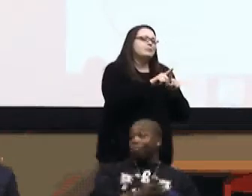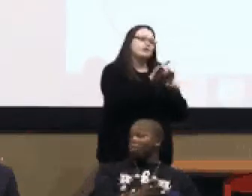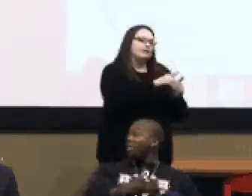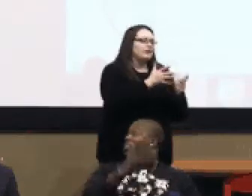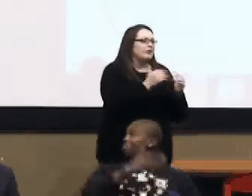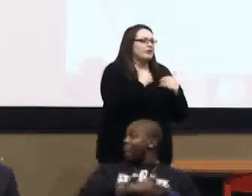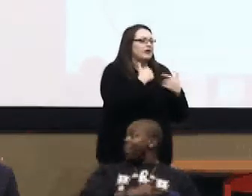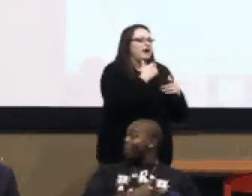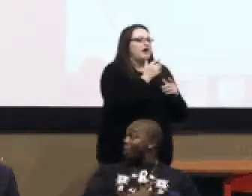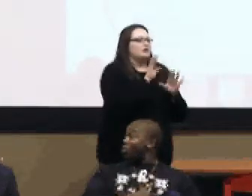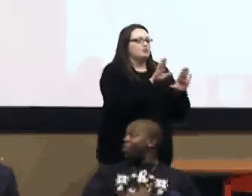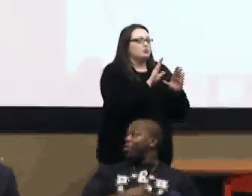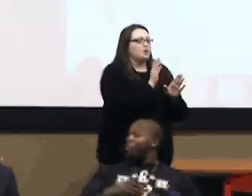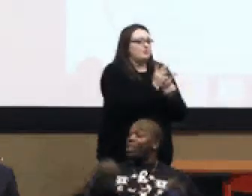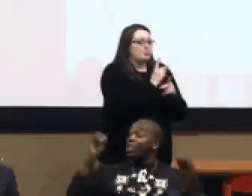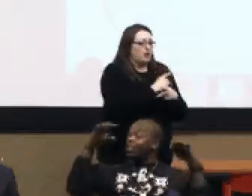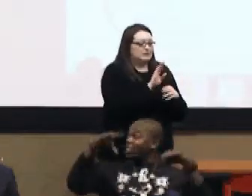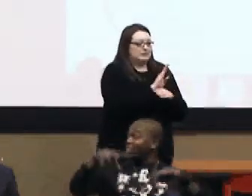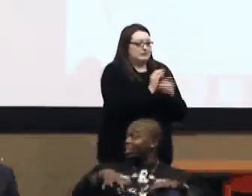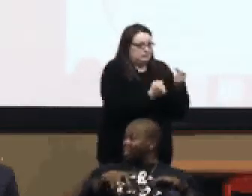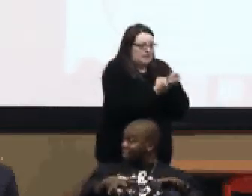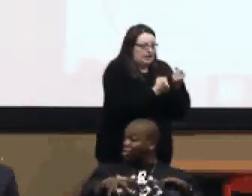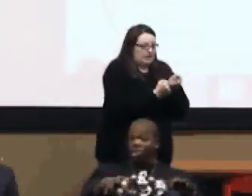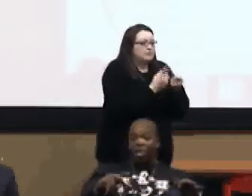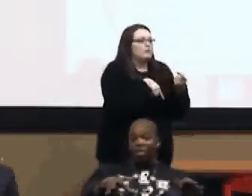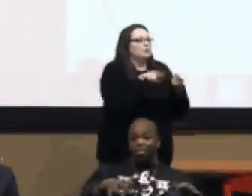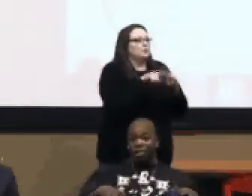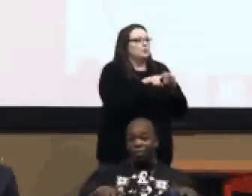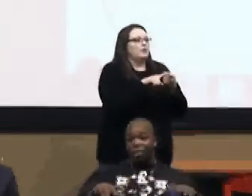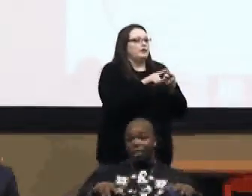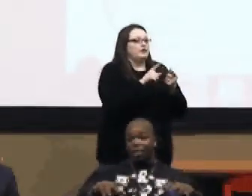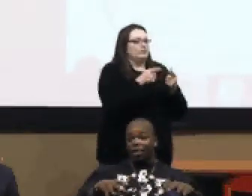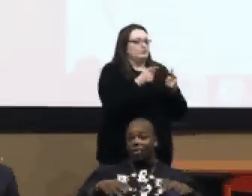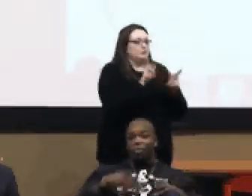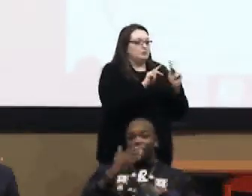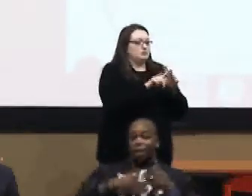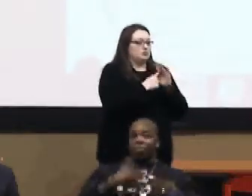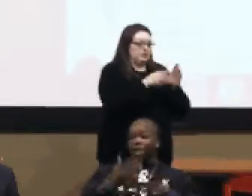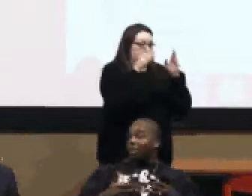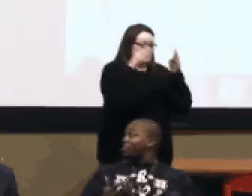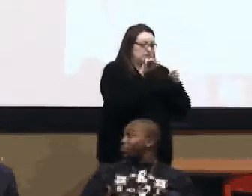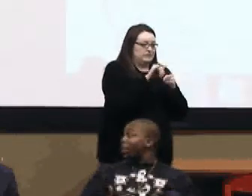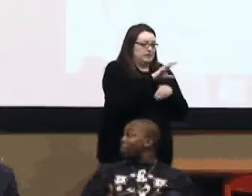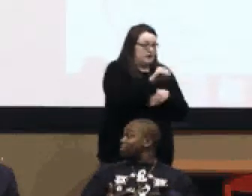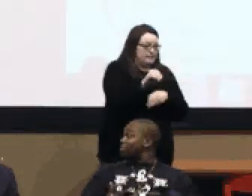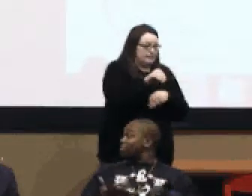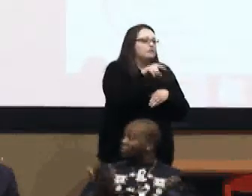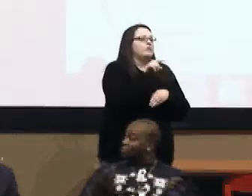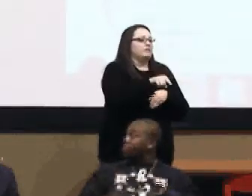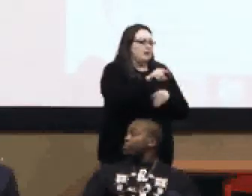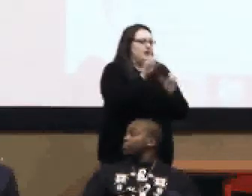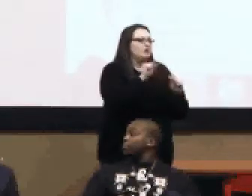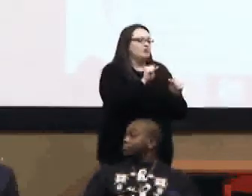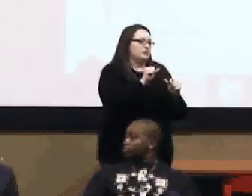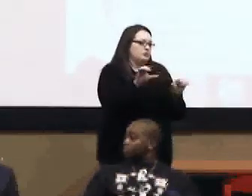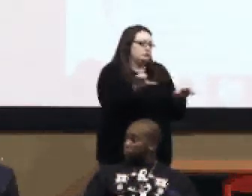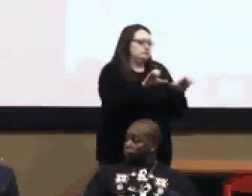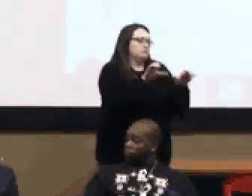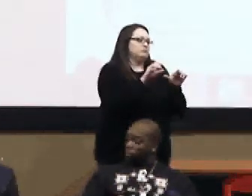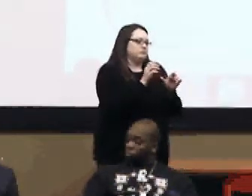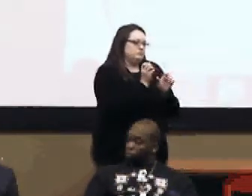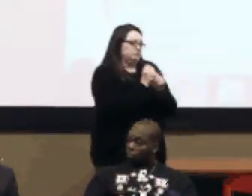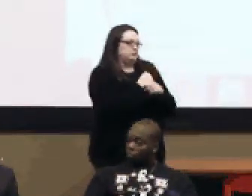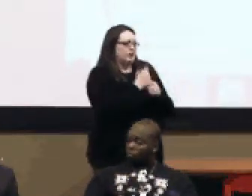and a great business to back it up so that when the attention did shine on them, they were able to answer the bell. Yeah, I